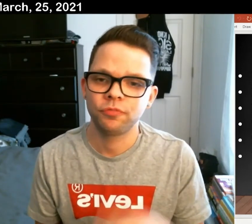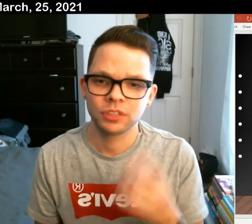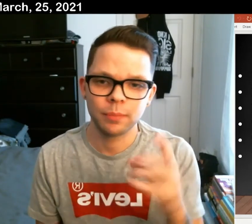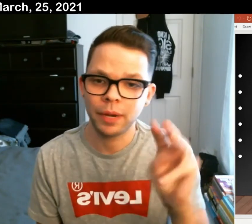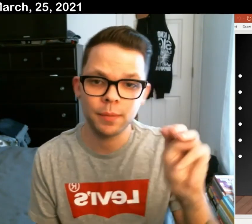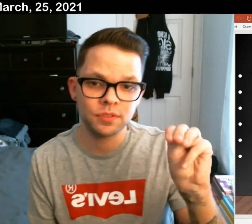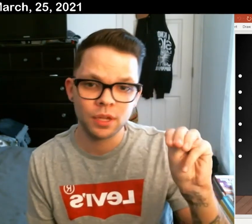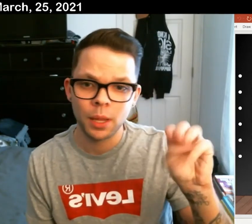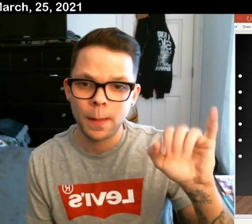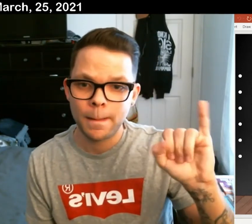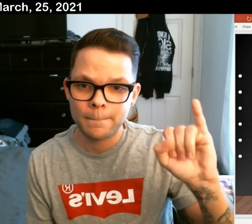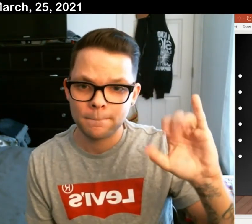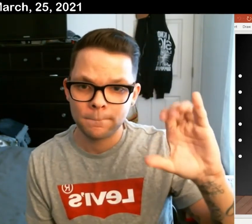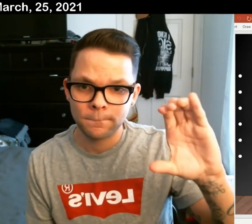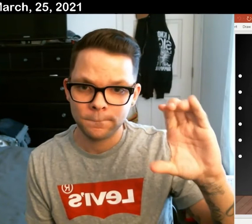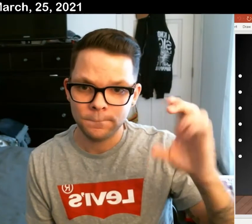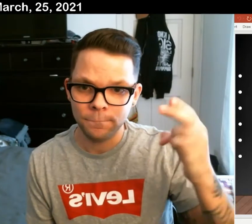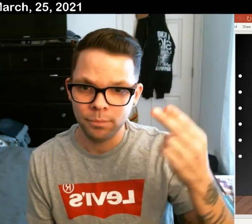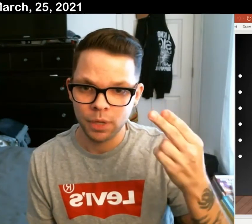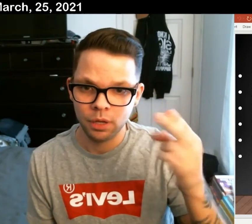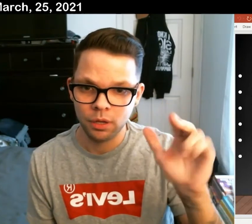For example, my name is